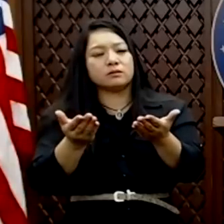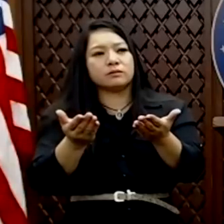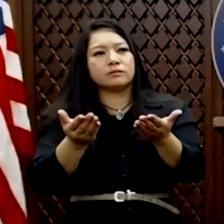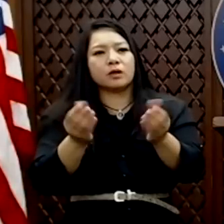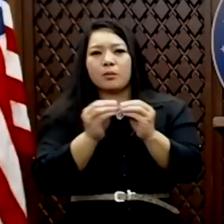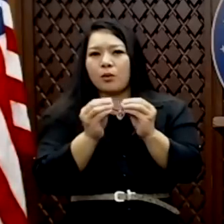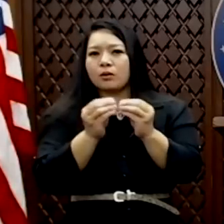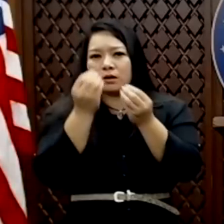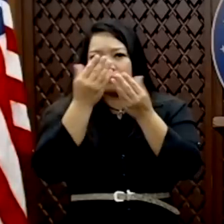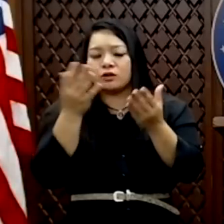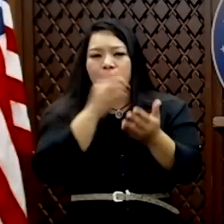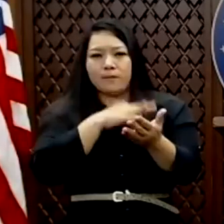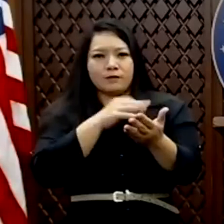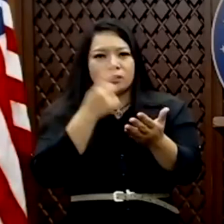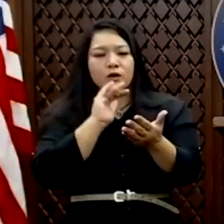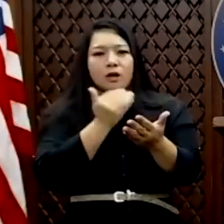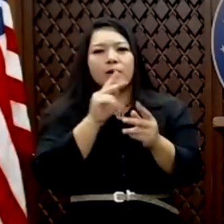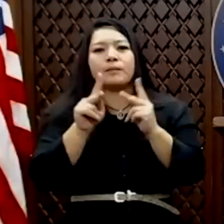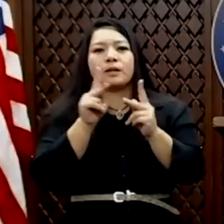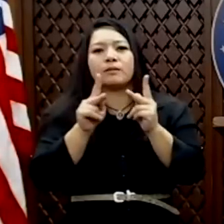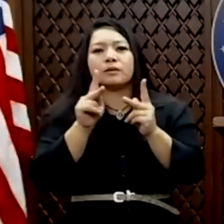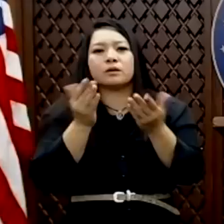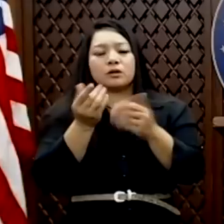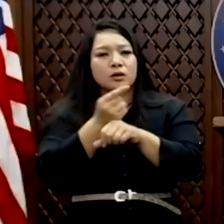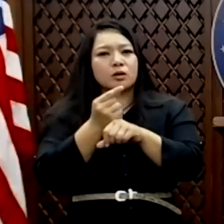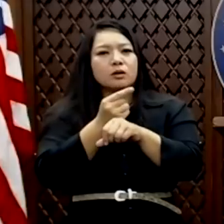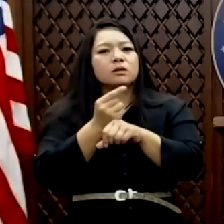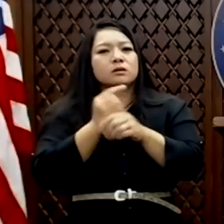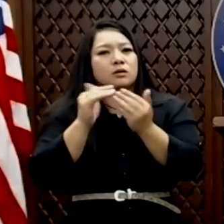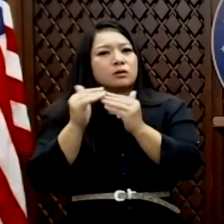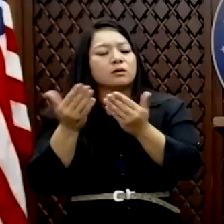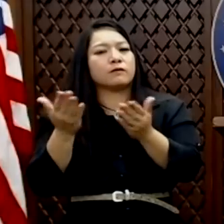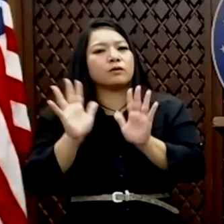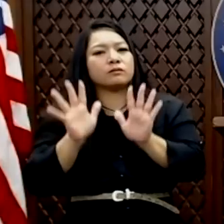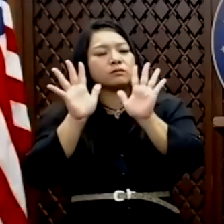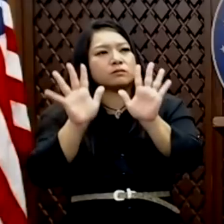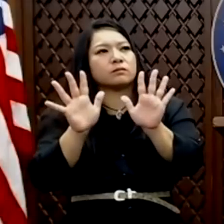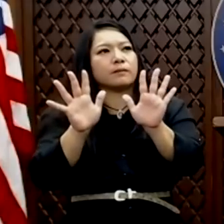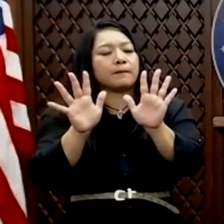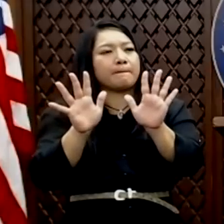provide more benefits and opportunities for our people for greater,